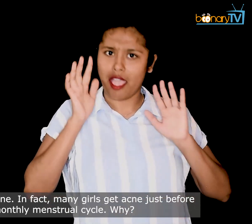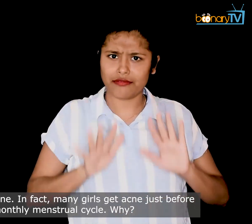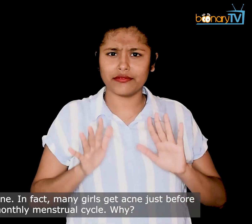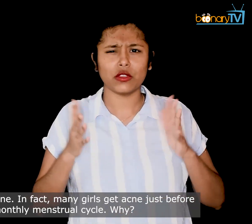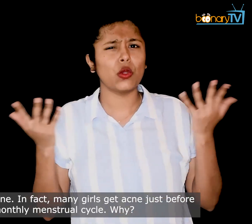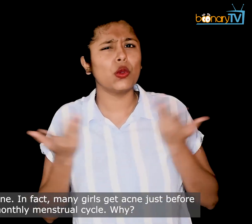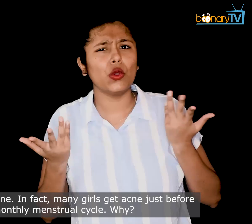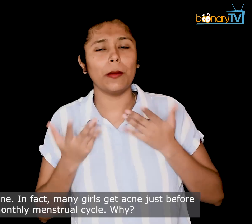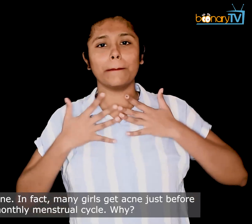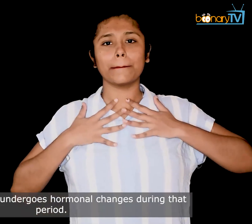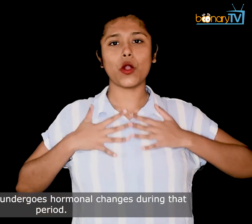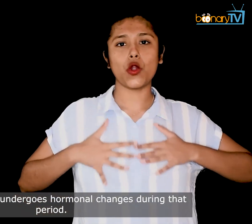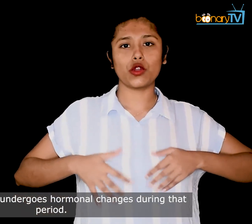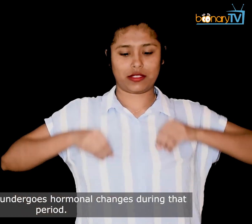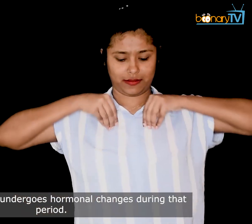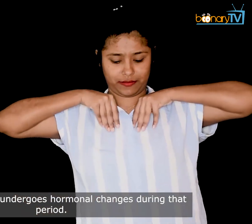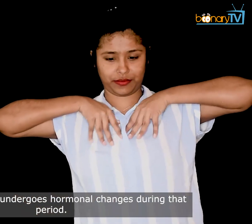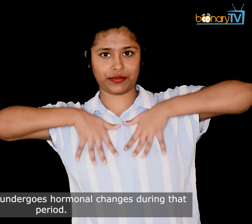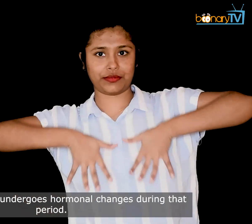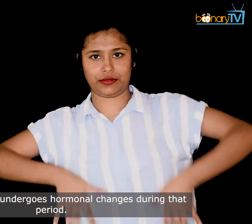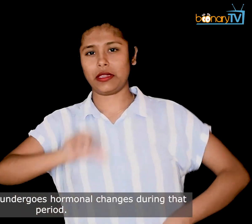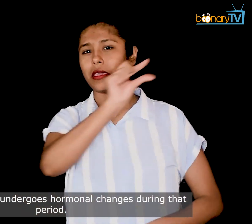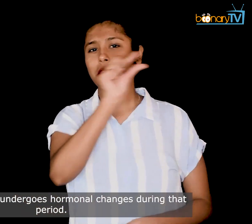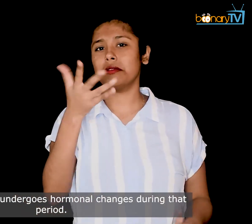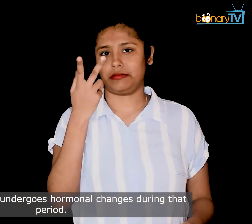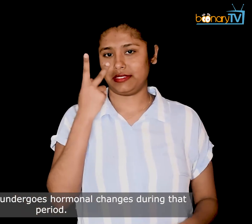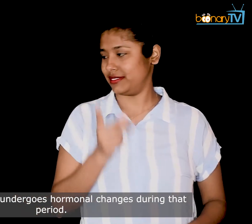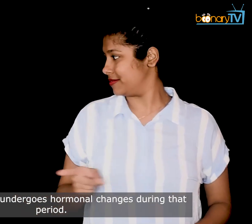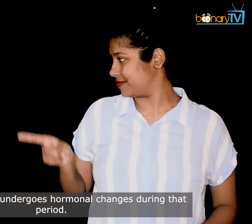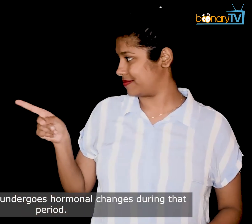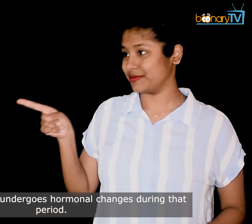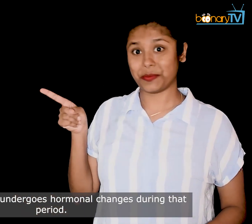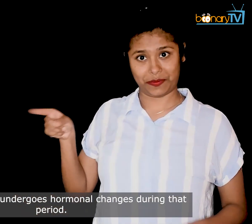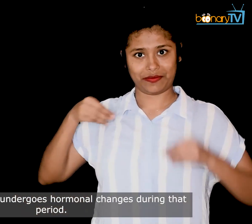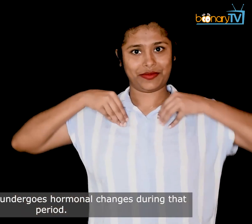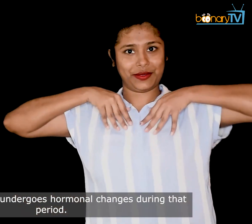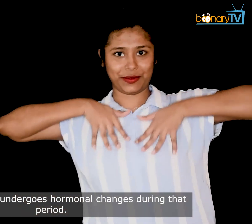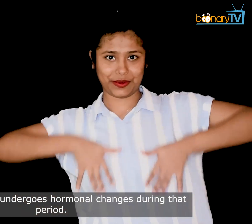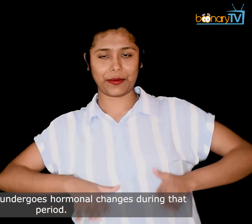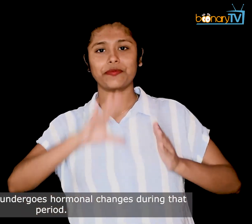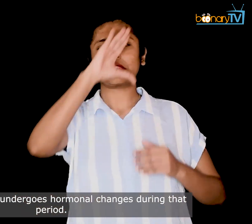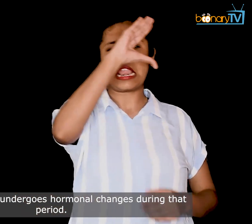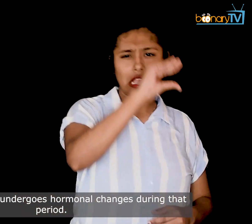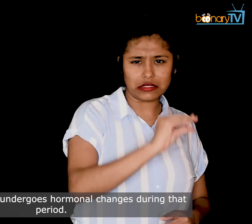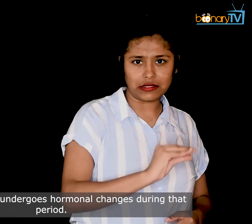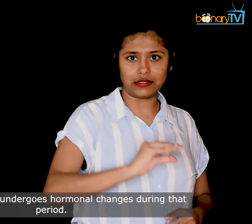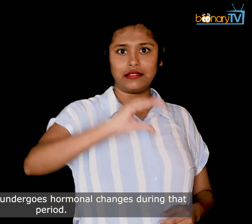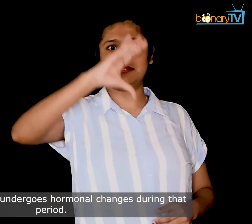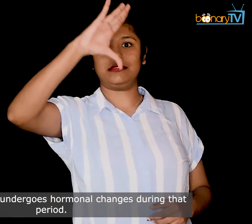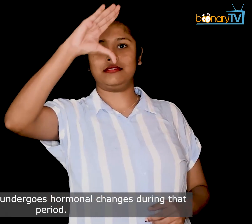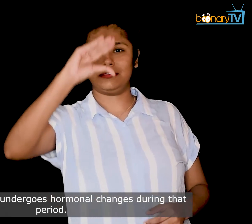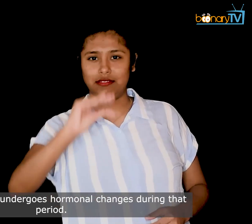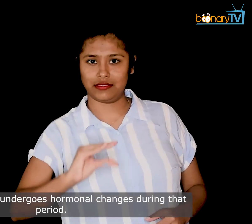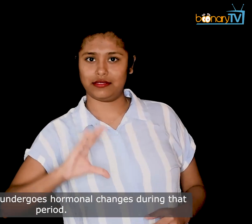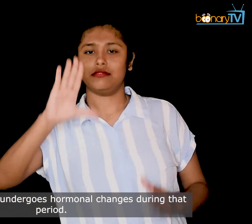Why? Because the body undergoes hormonal changes during that period.